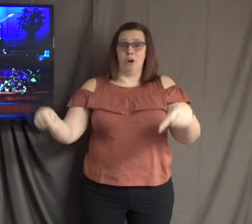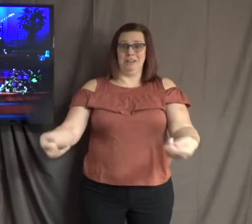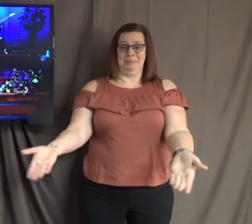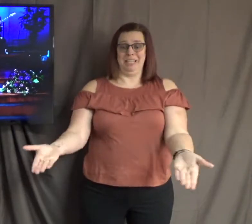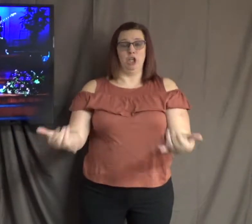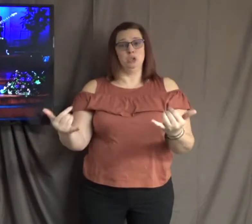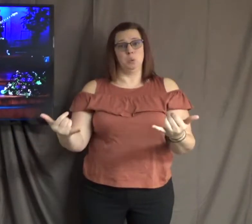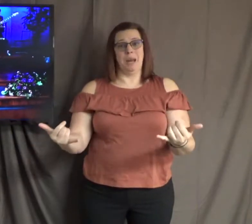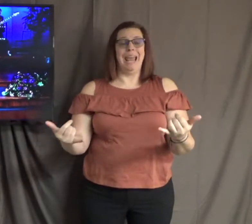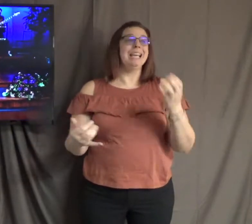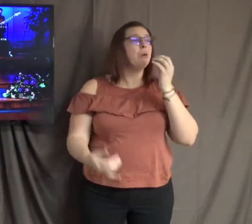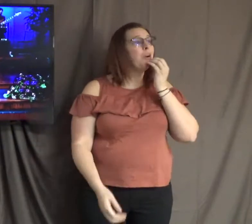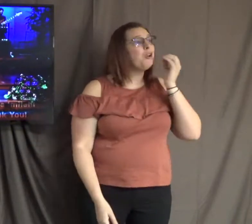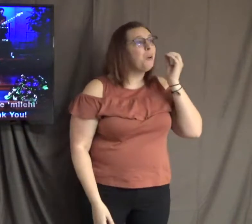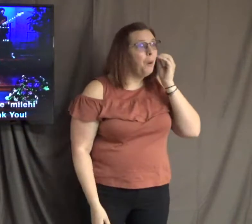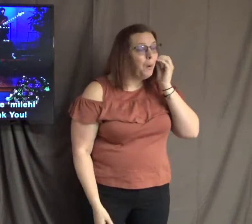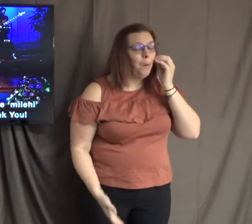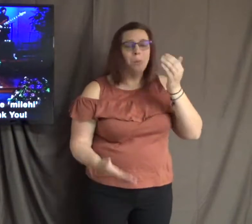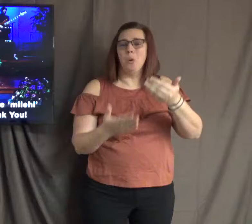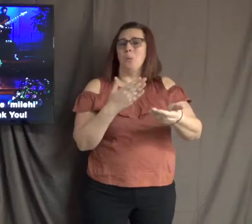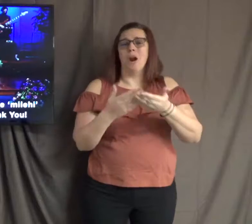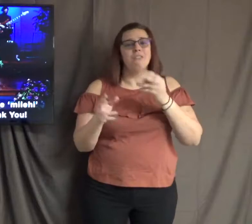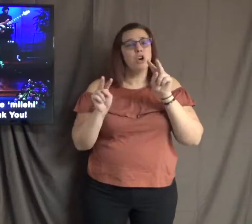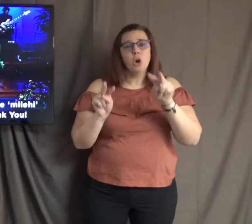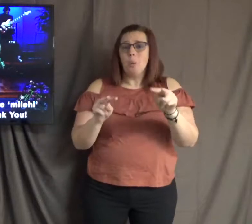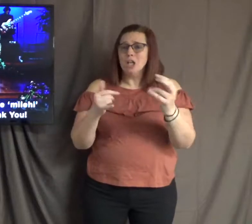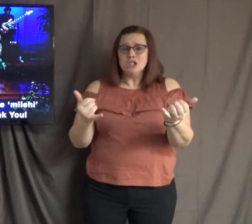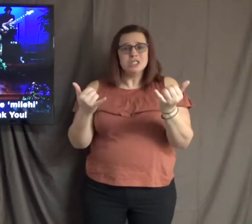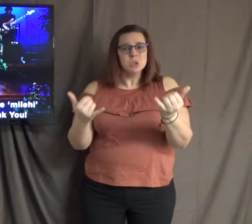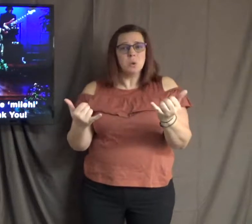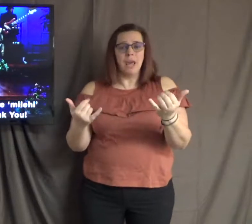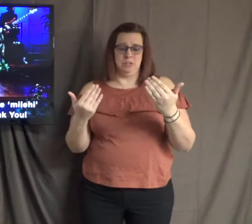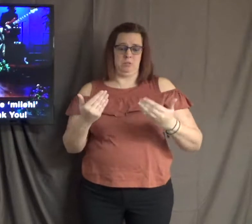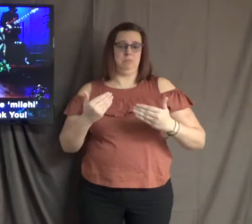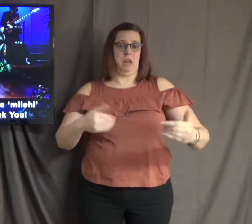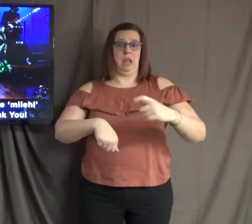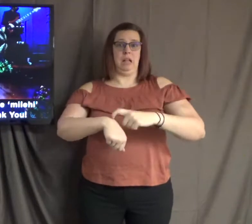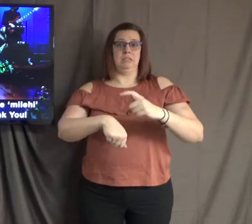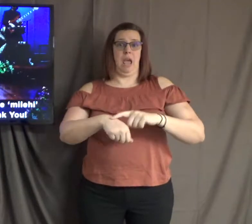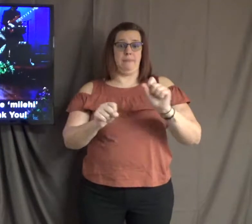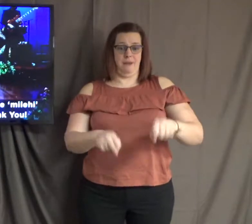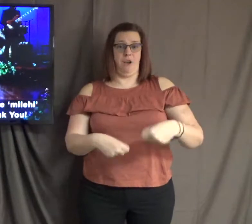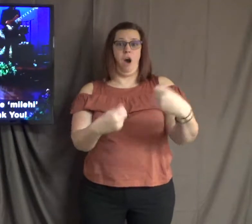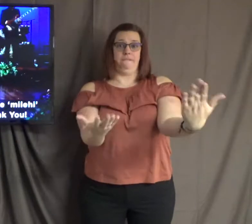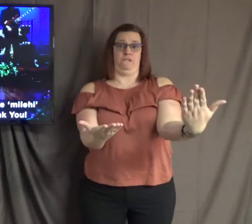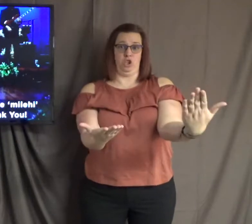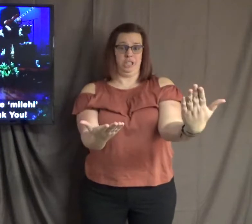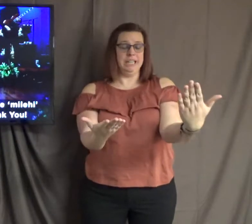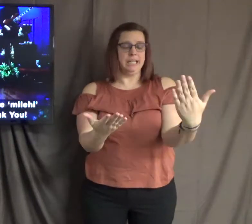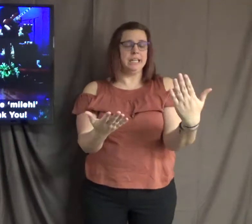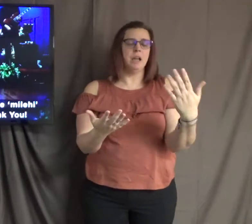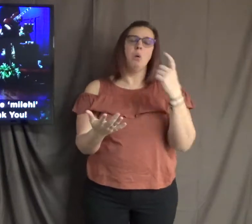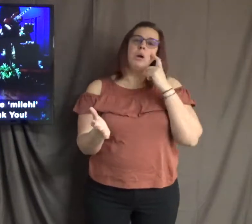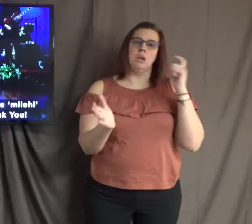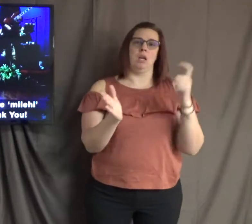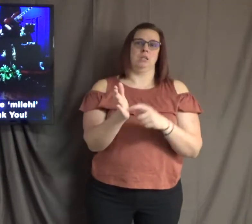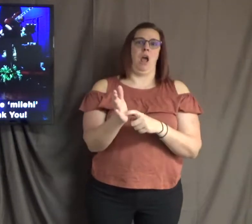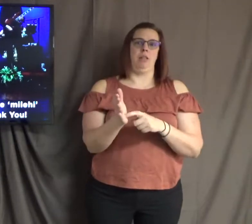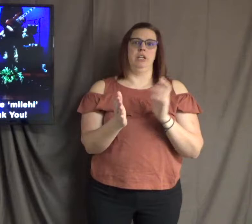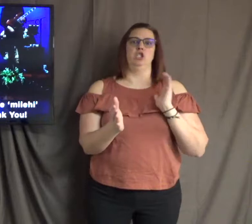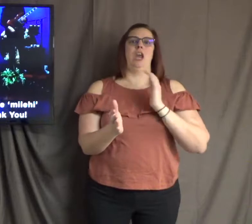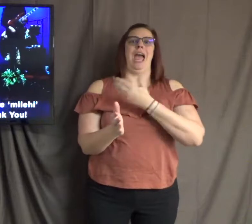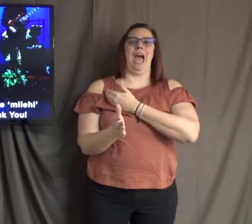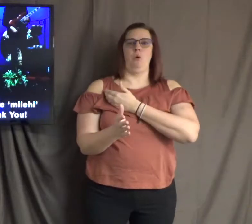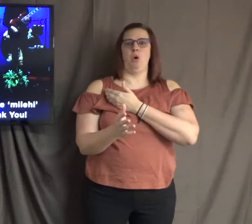and at home or wherever you're watching us today. And as we move into this time of offering, I just want to take a moment to acknowledge our incredible